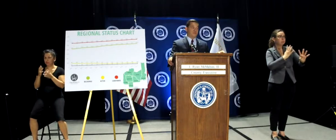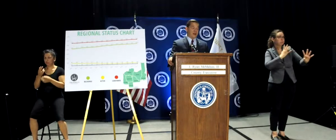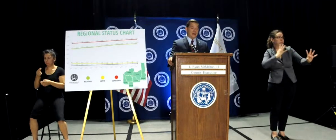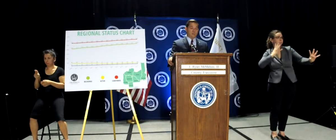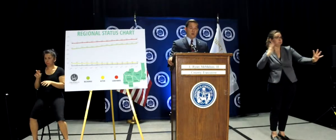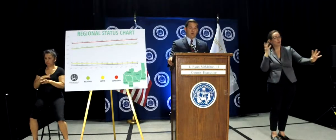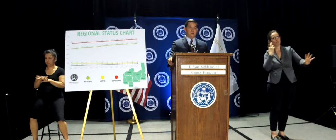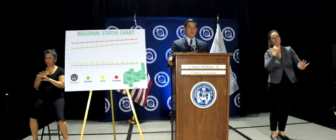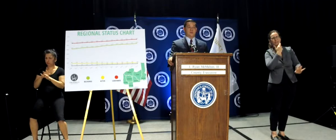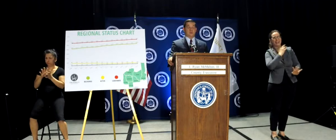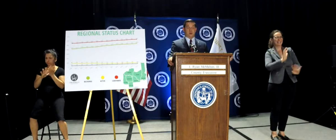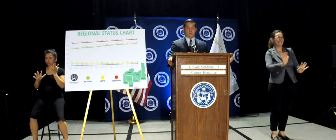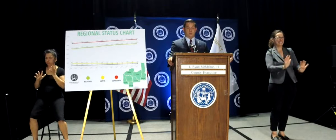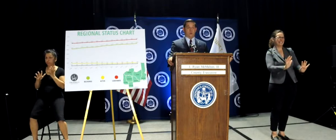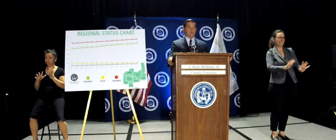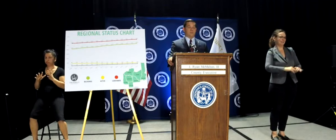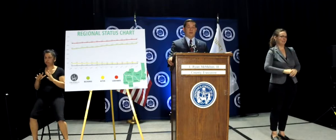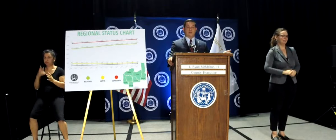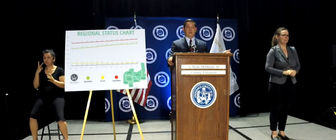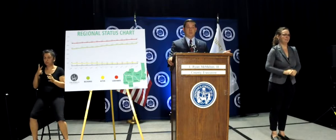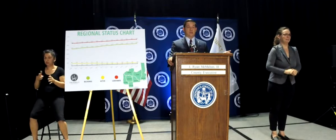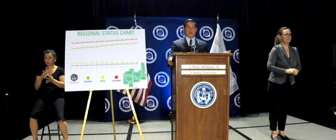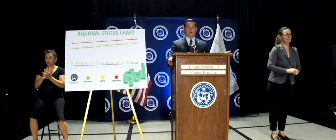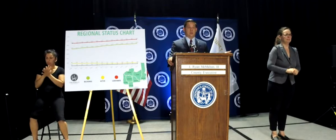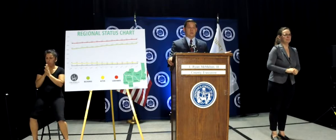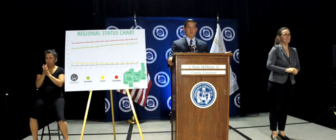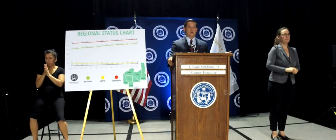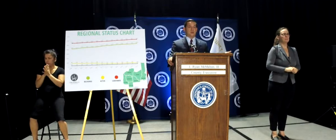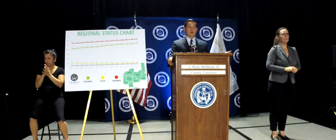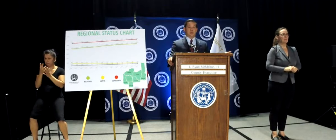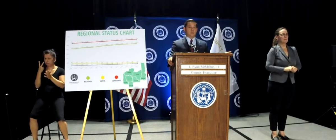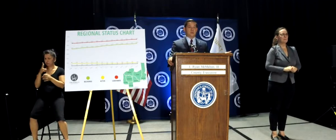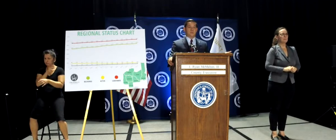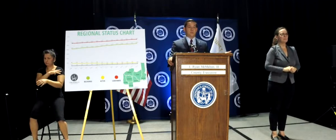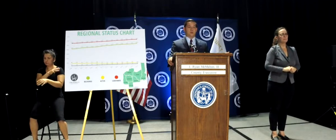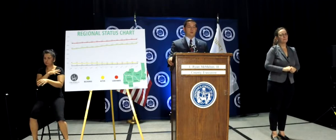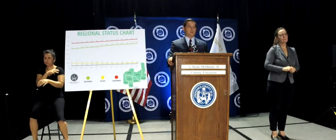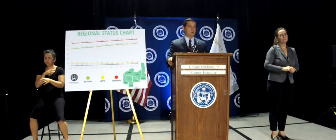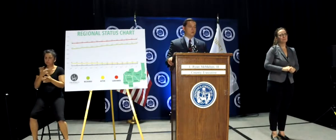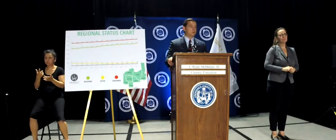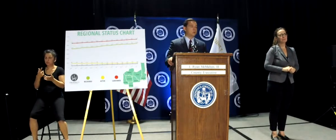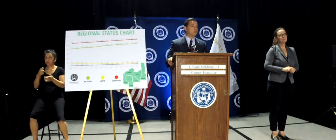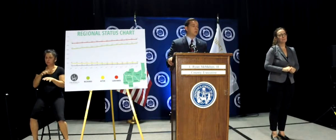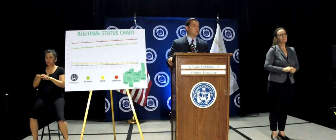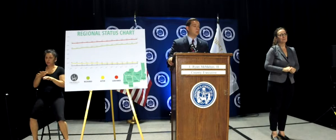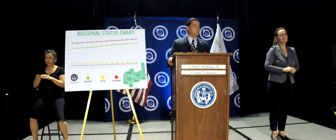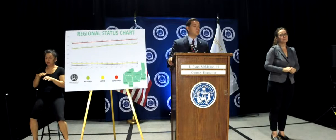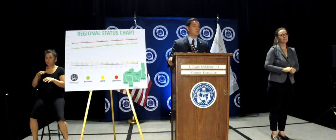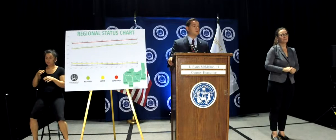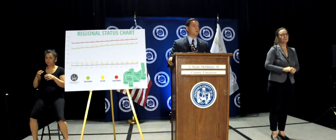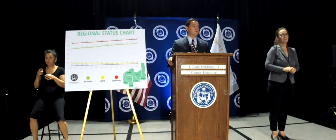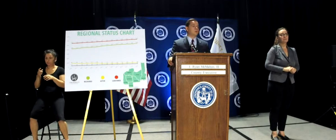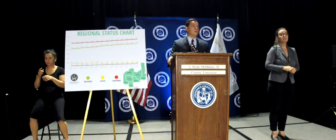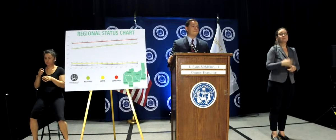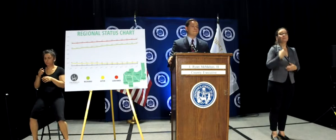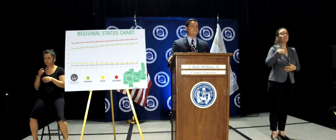problem, we've fined bars. One of them voluntarily shut down because they couldn't keep people under control.